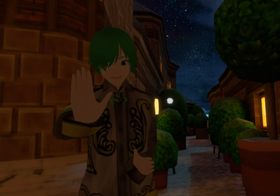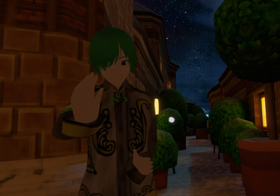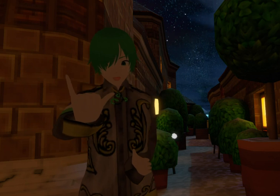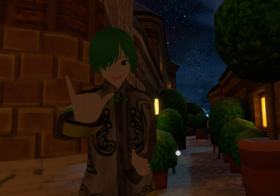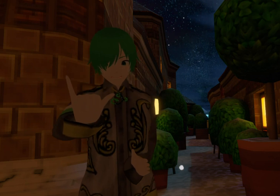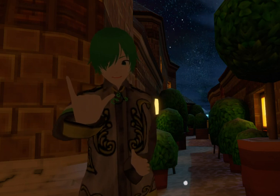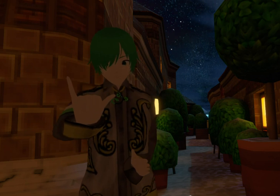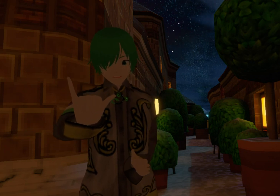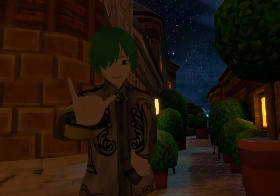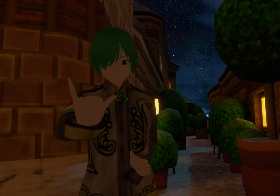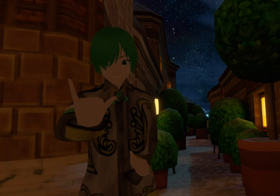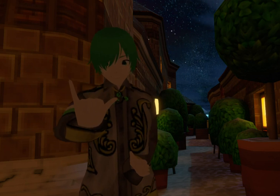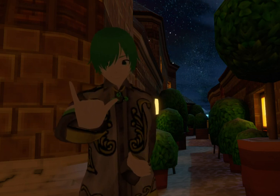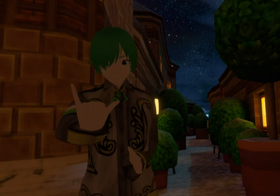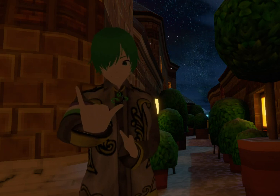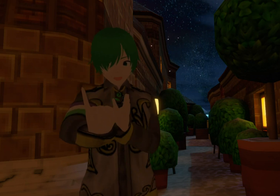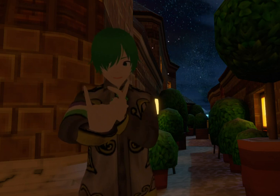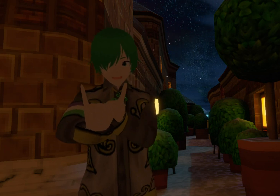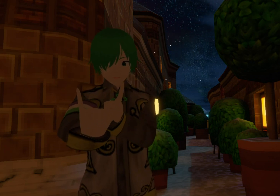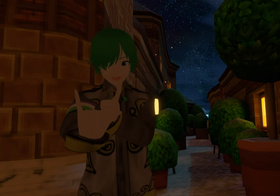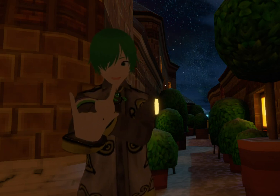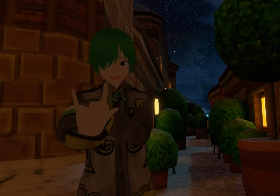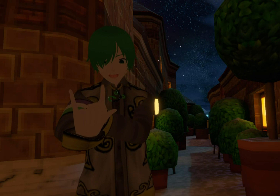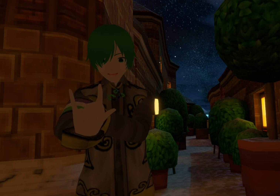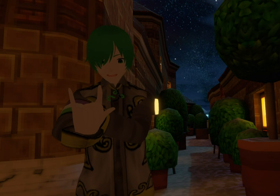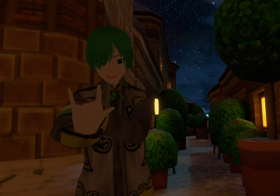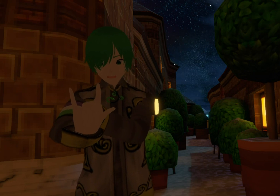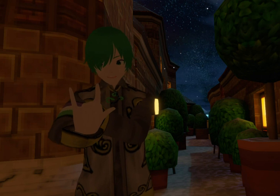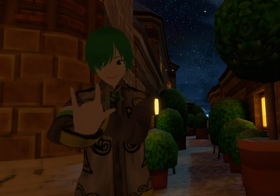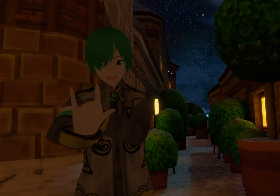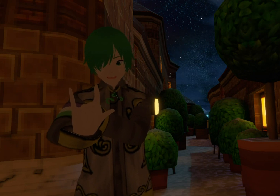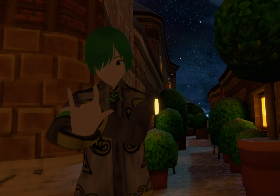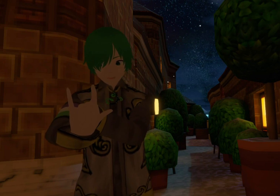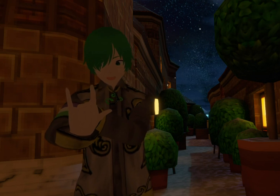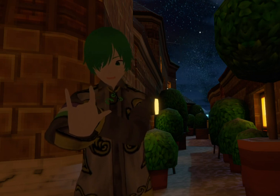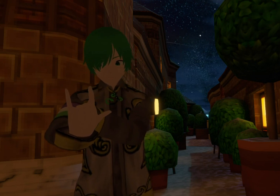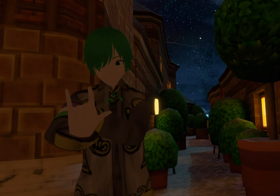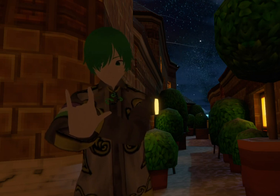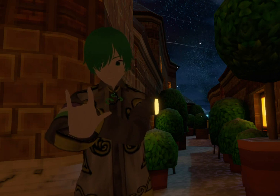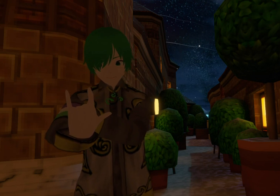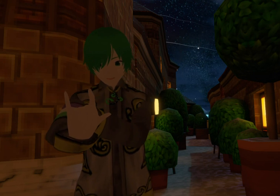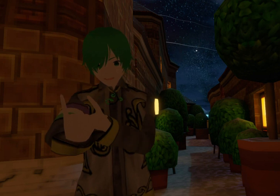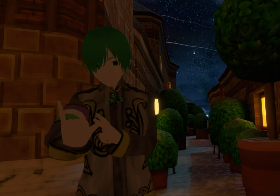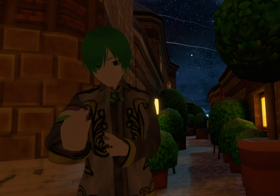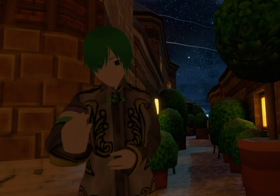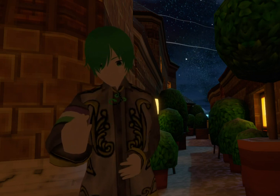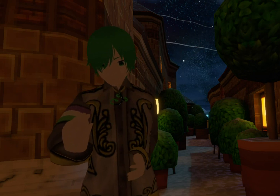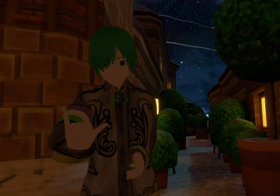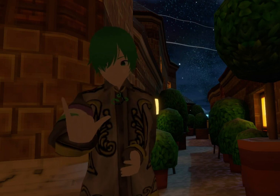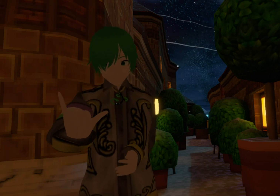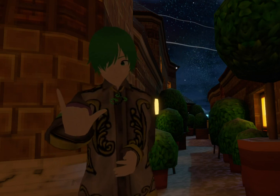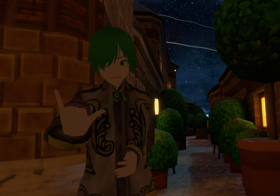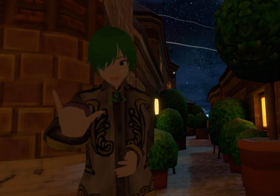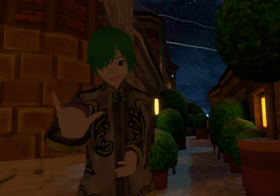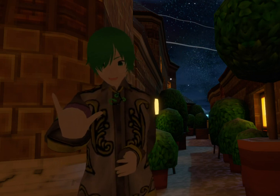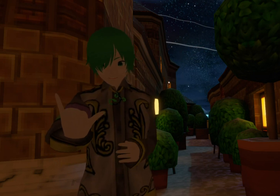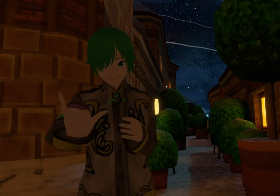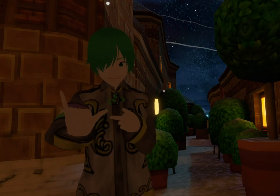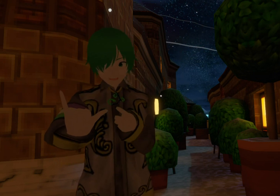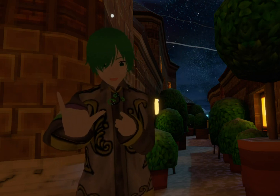the control for this would be like the rock-on hands, where you have that symbol. Like the horn hands, you wouldn't have the